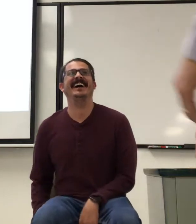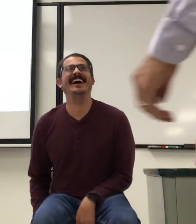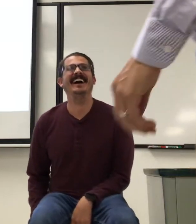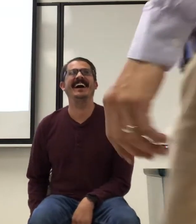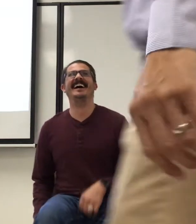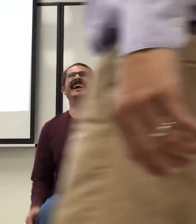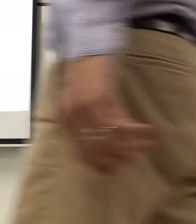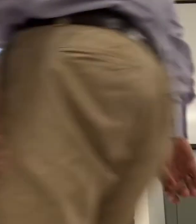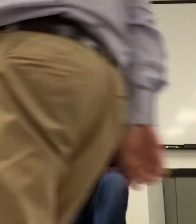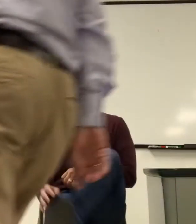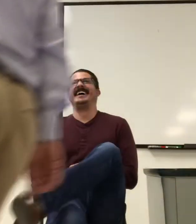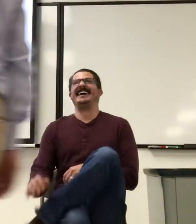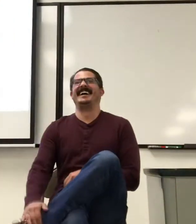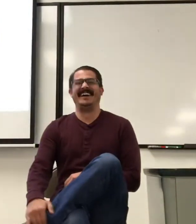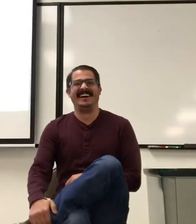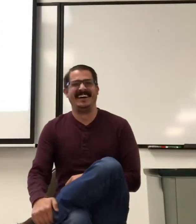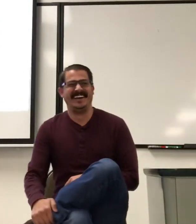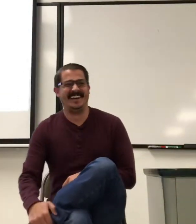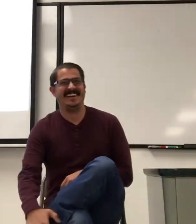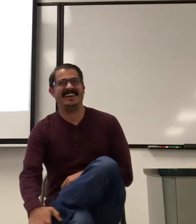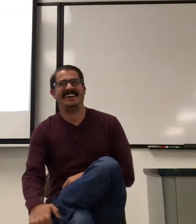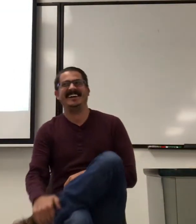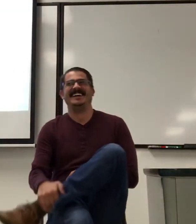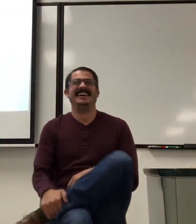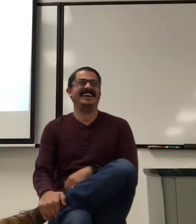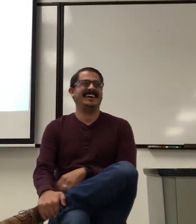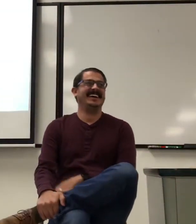Yeah, we should do this more often.